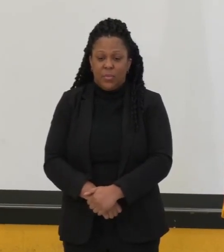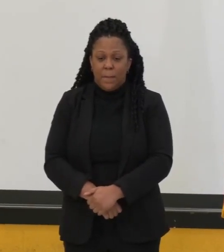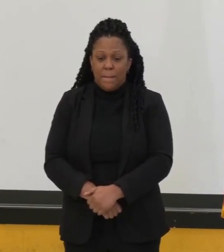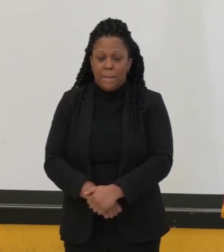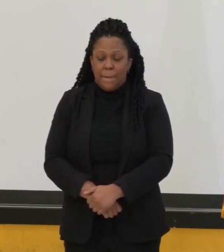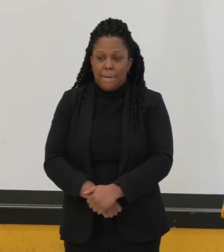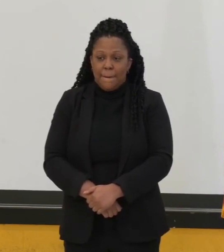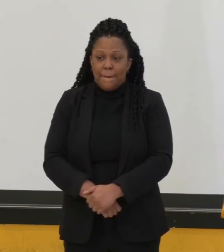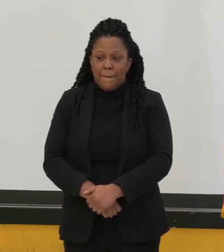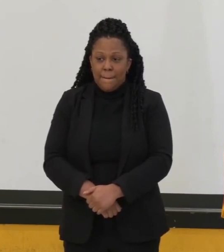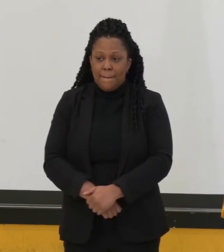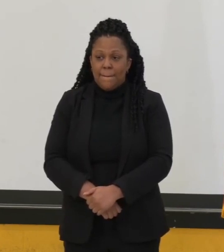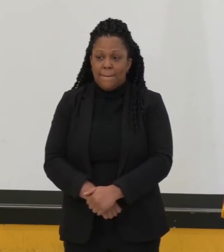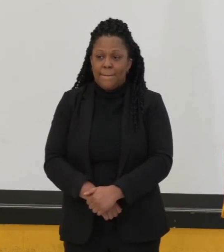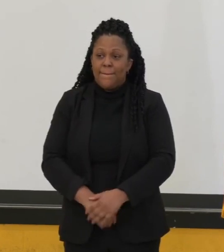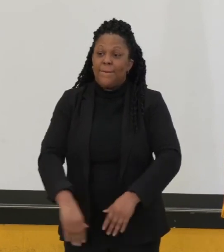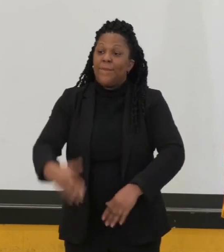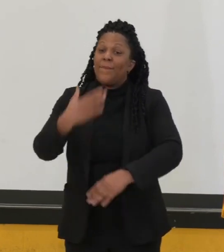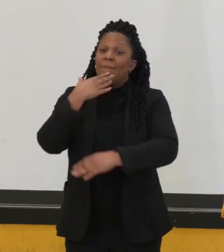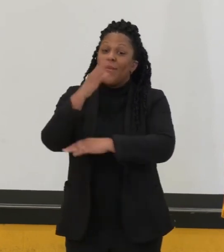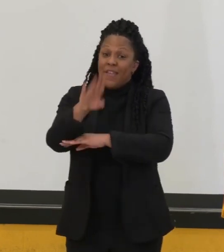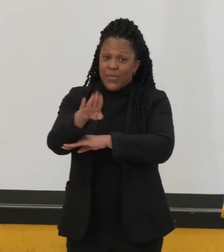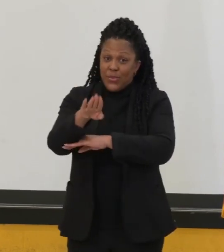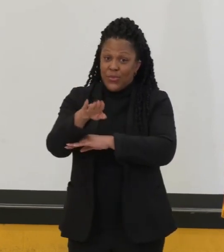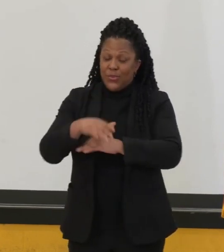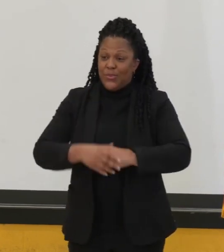Good afternoon.